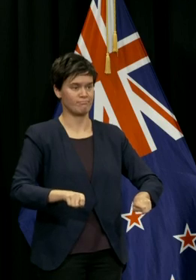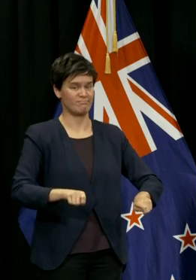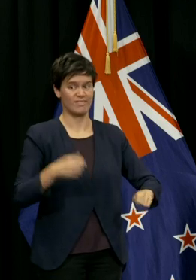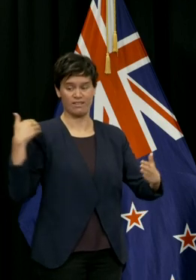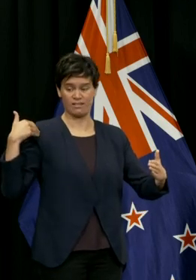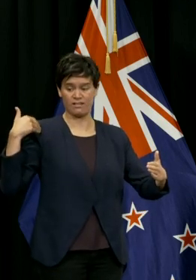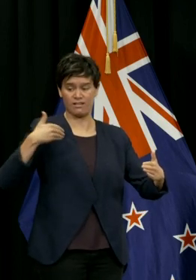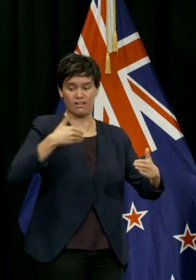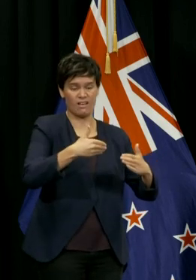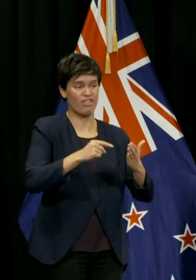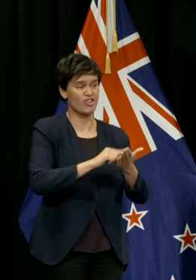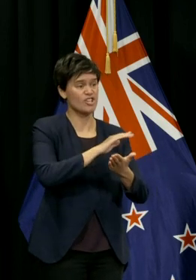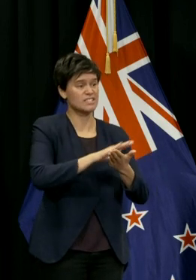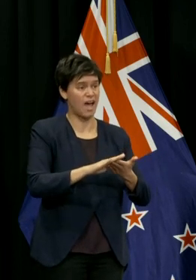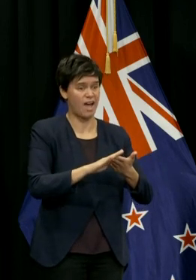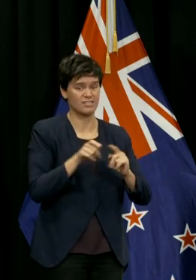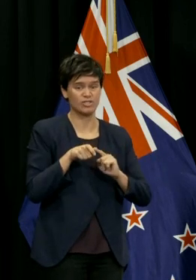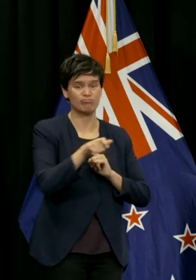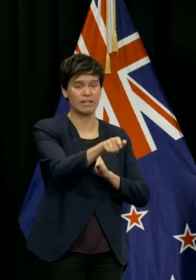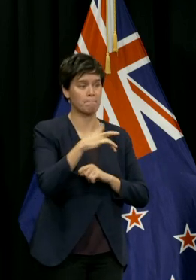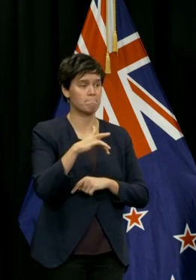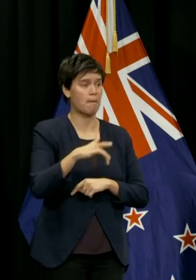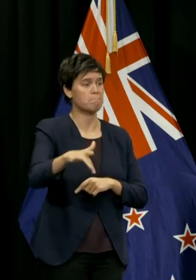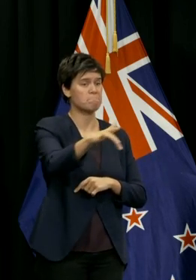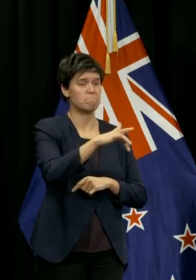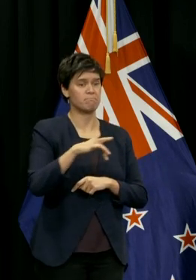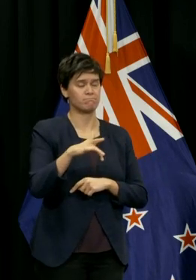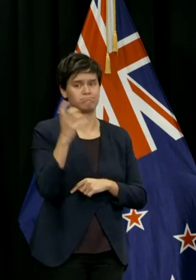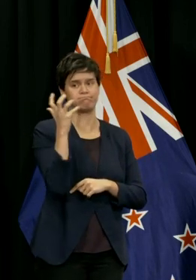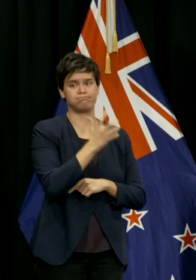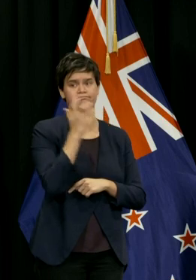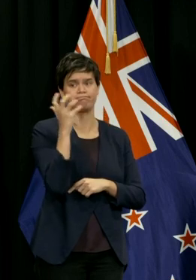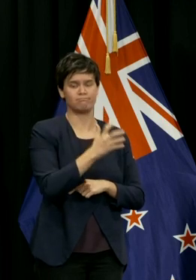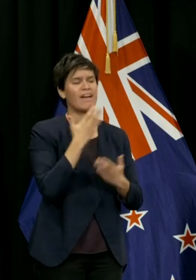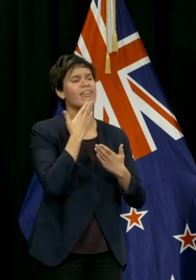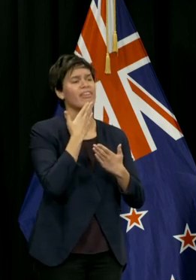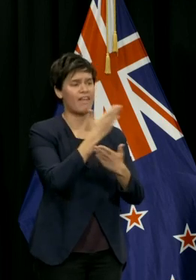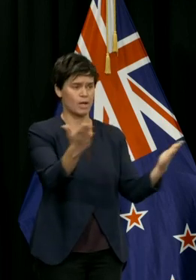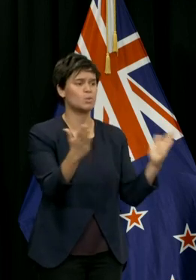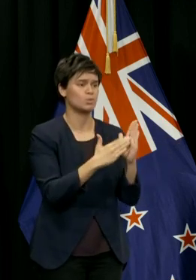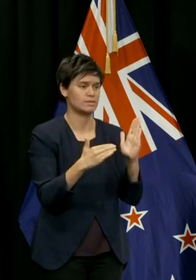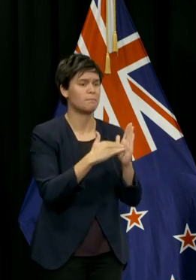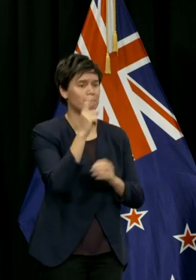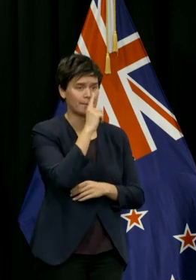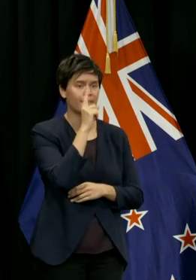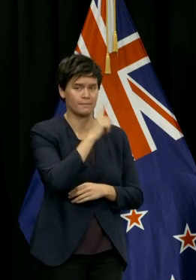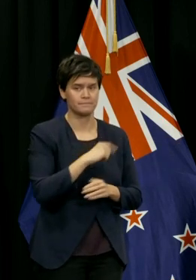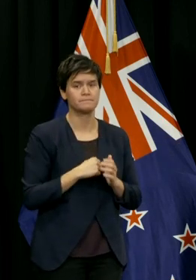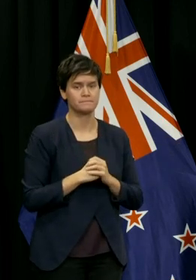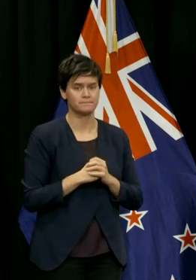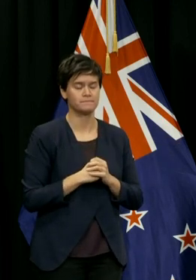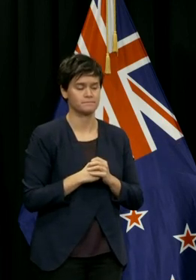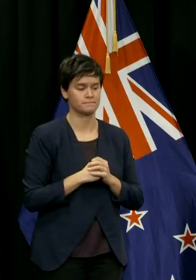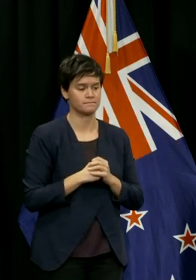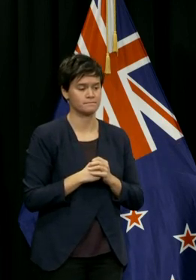essentially empty. That is a remarkable feat, and I want to thank the nation for that. I've been advised